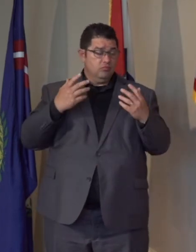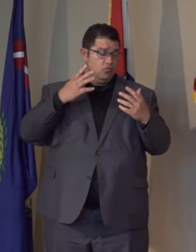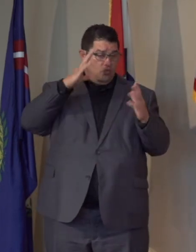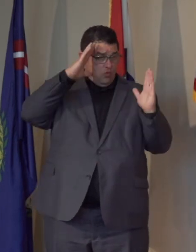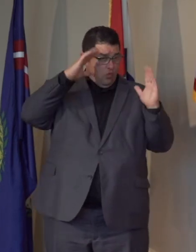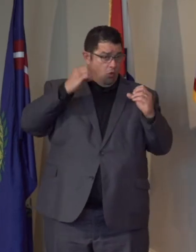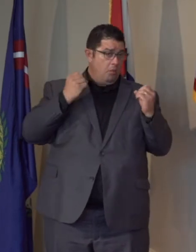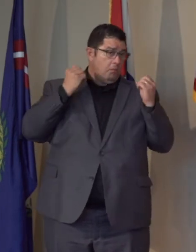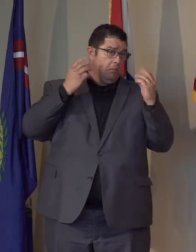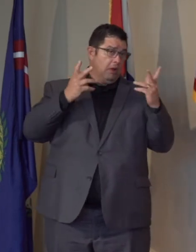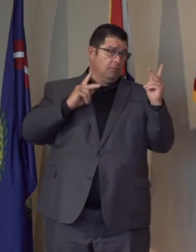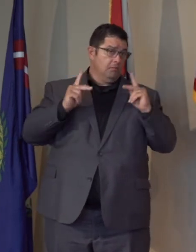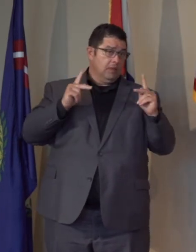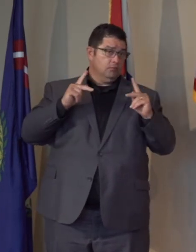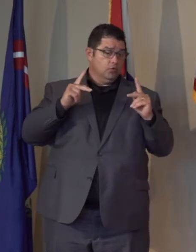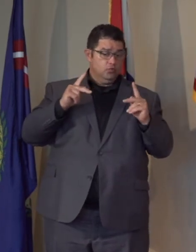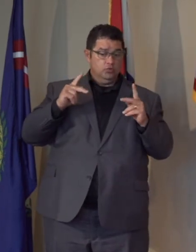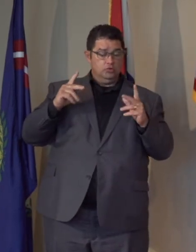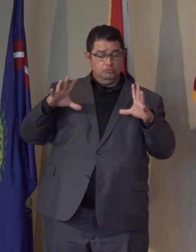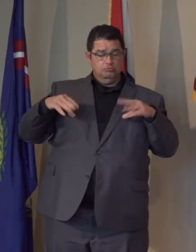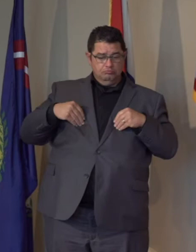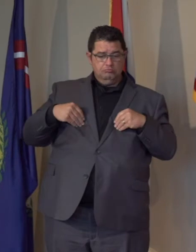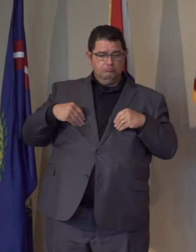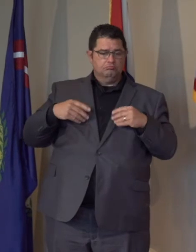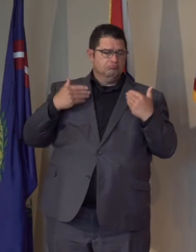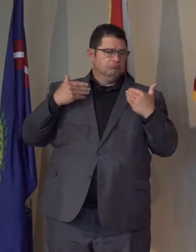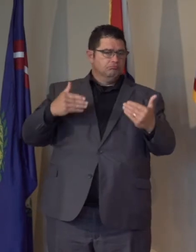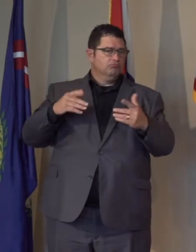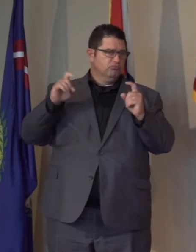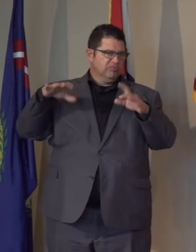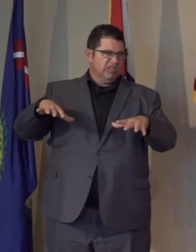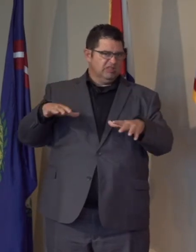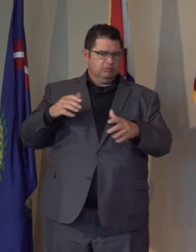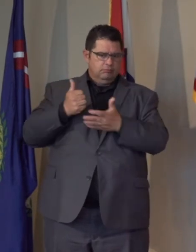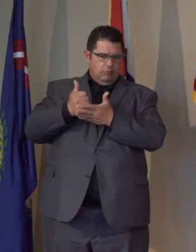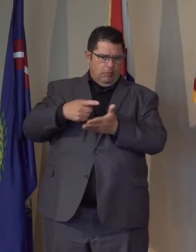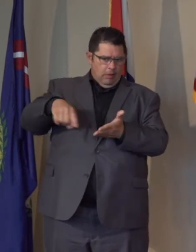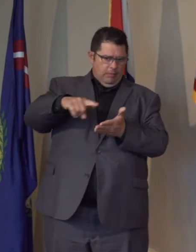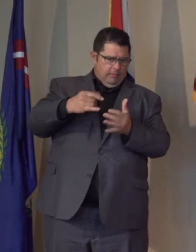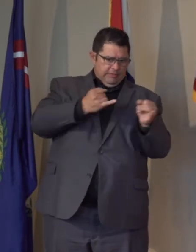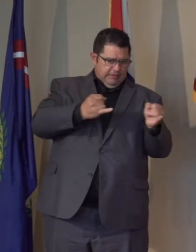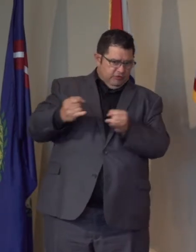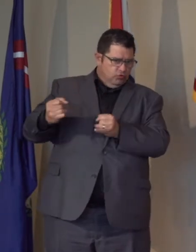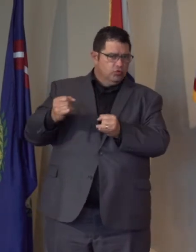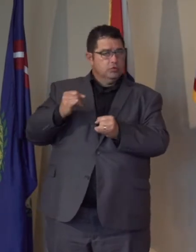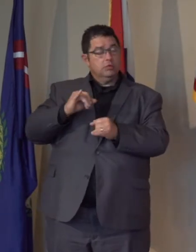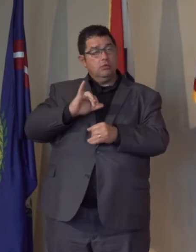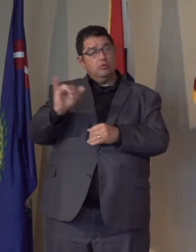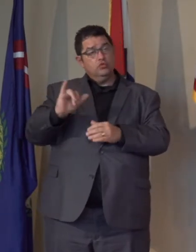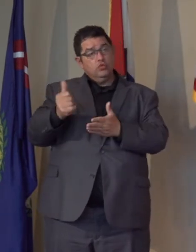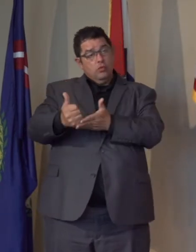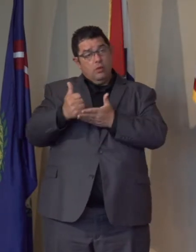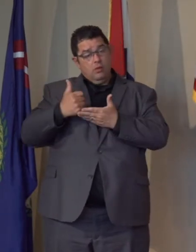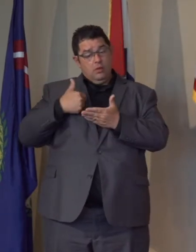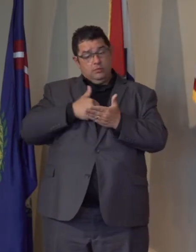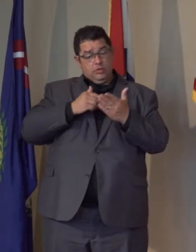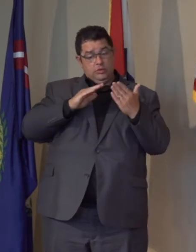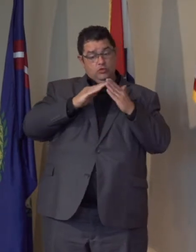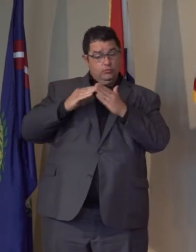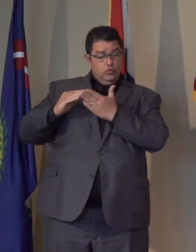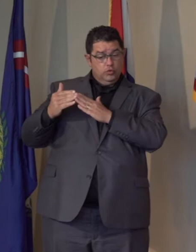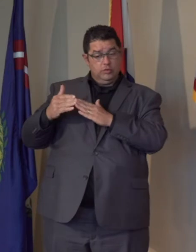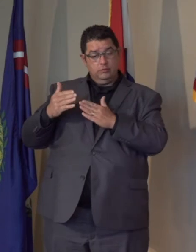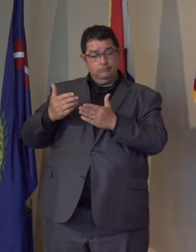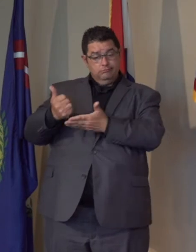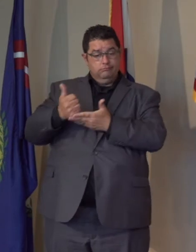to participate in the testing because it does help them as individuals, but it also helps our community and helps us make better policy moving